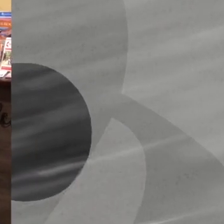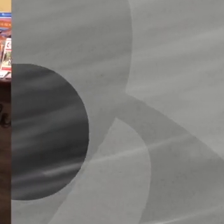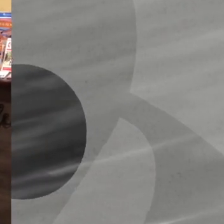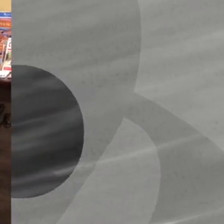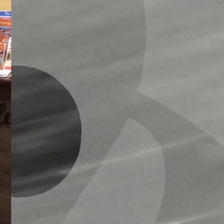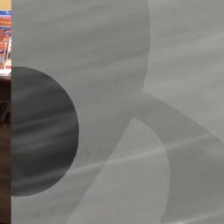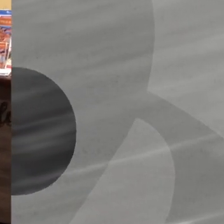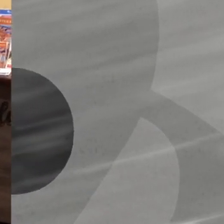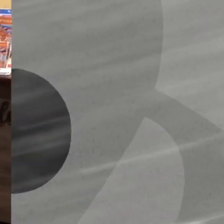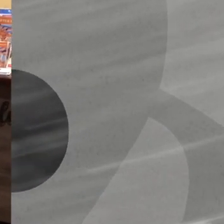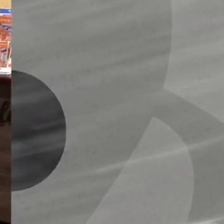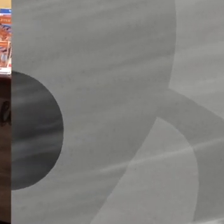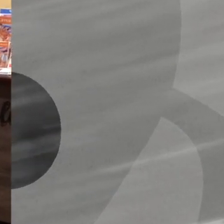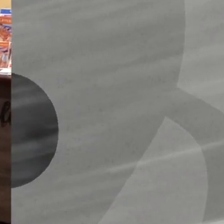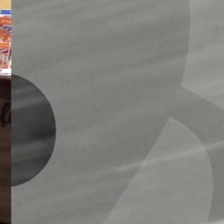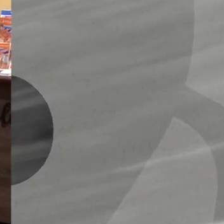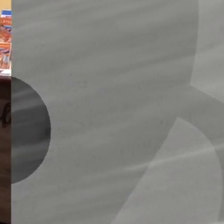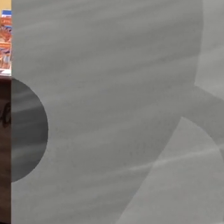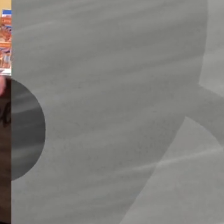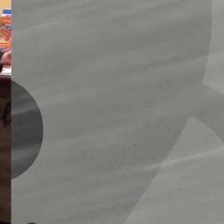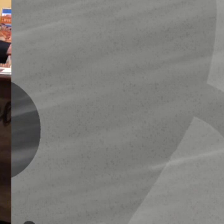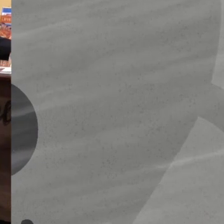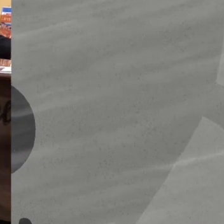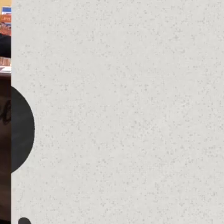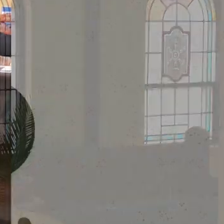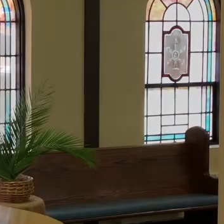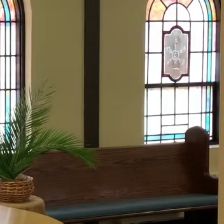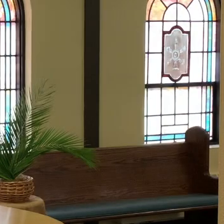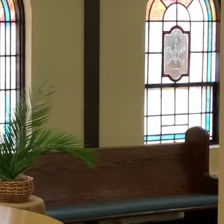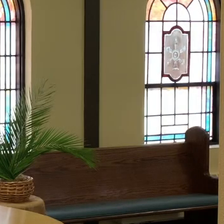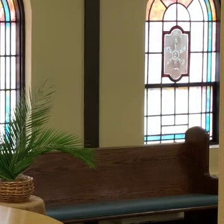to United Methodist Virtual Service. We're glad you could join us. Won't you come in?